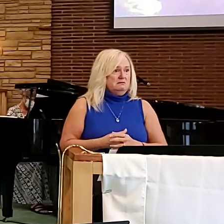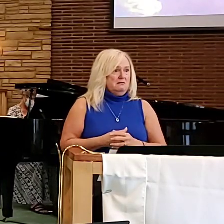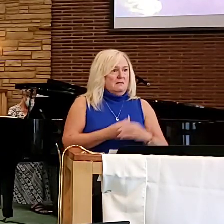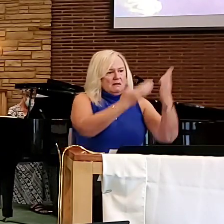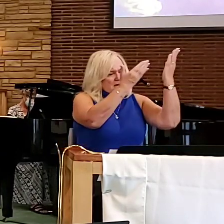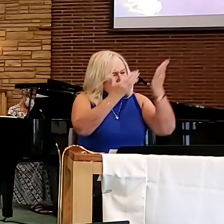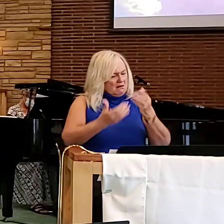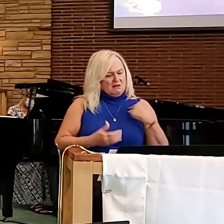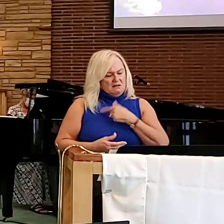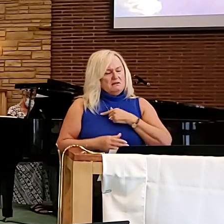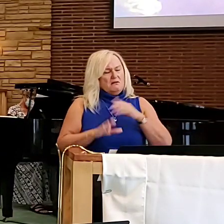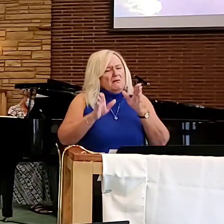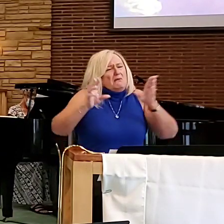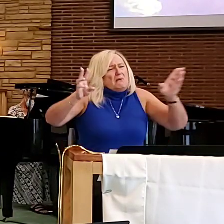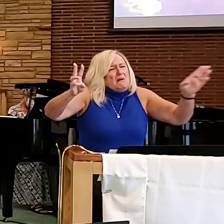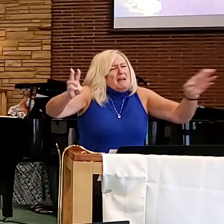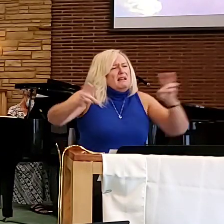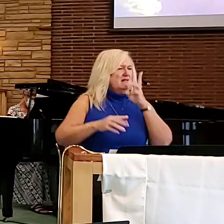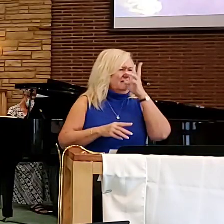Grant us a wider vision.